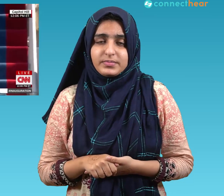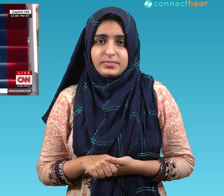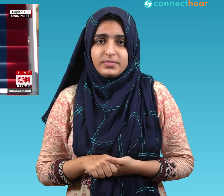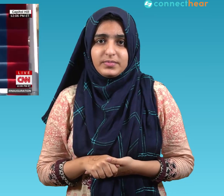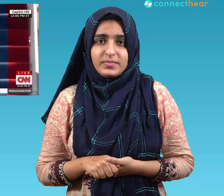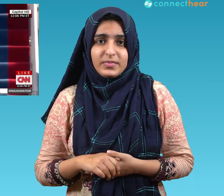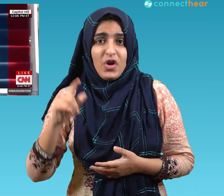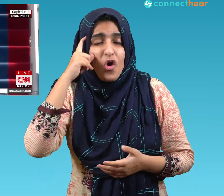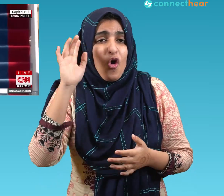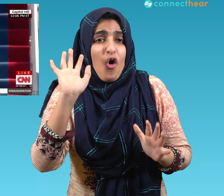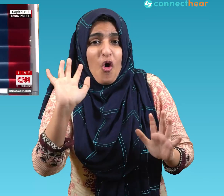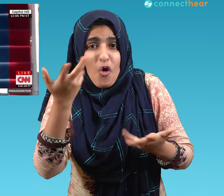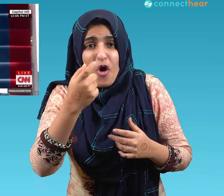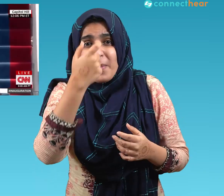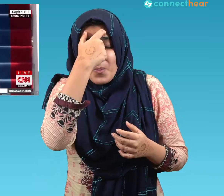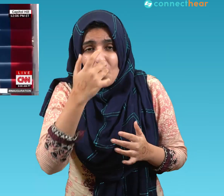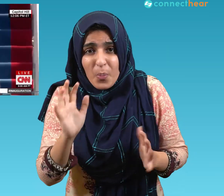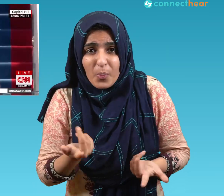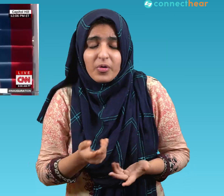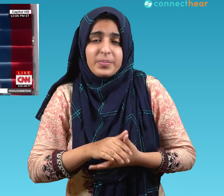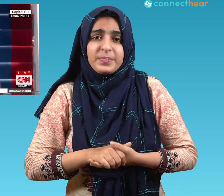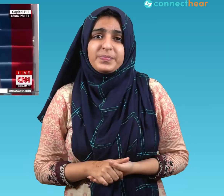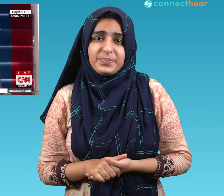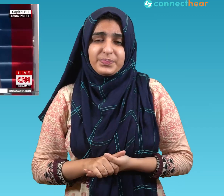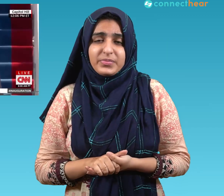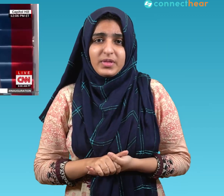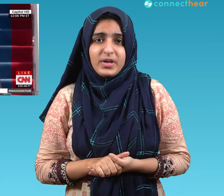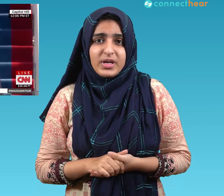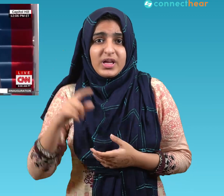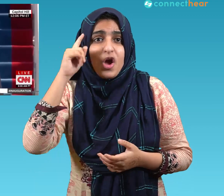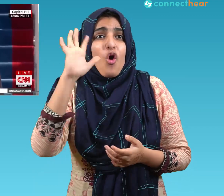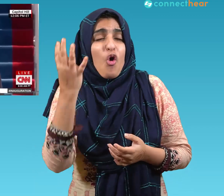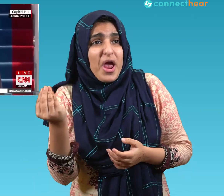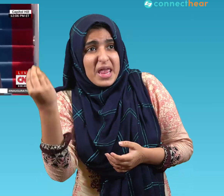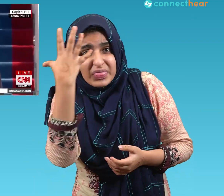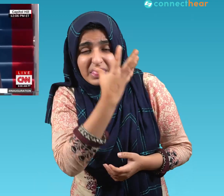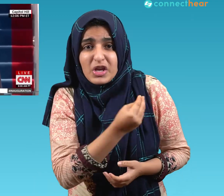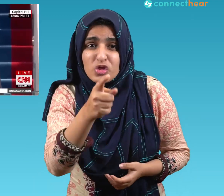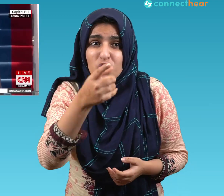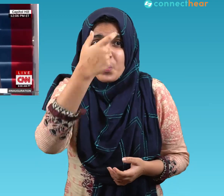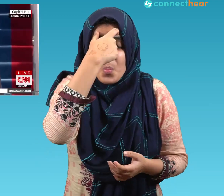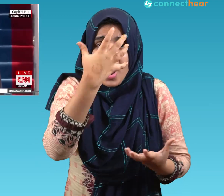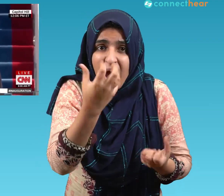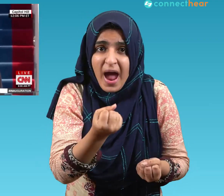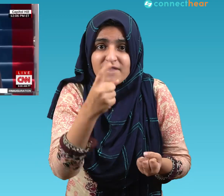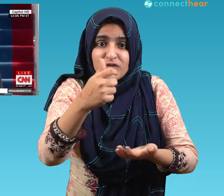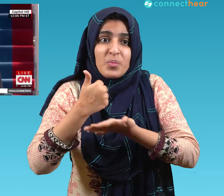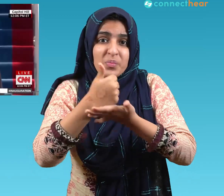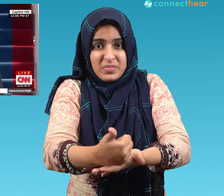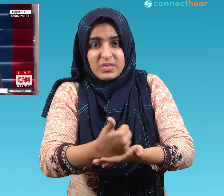There's no accounting for what fate will deal you. Some days, when you need a